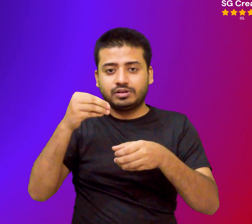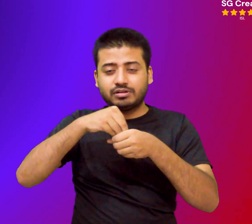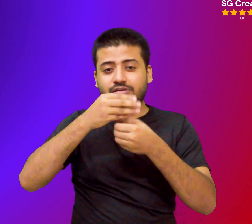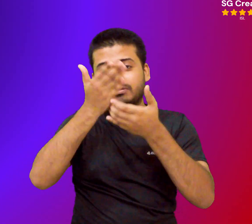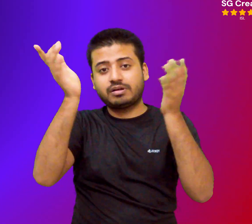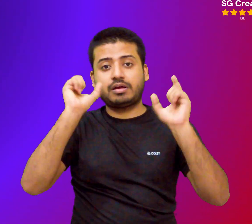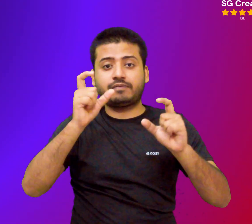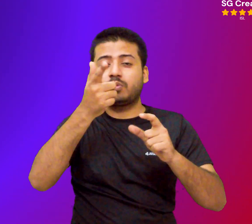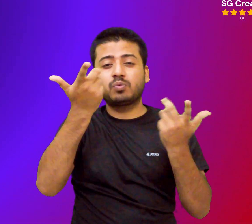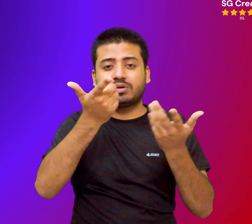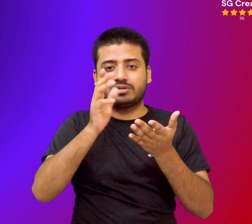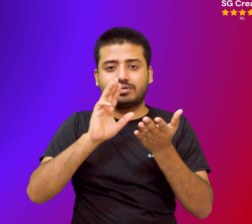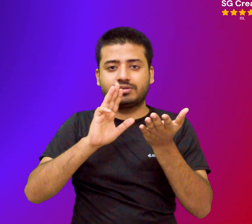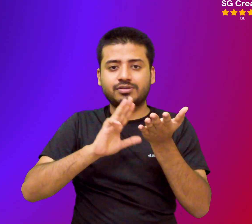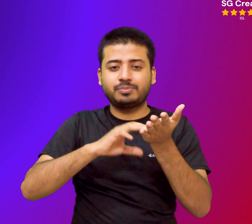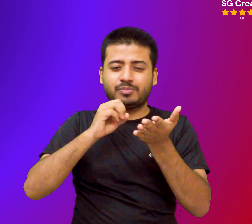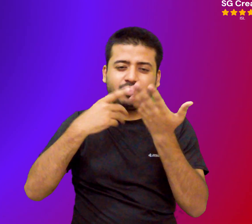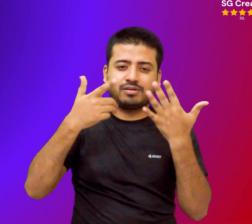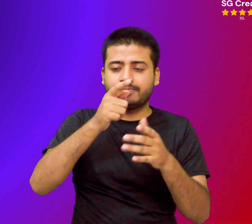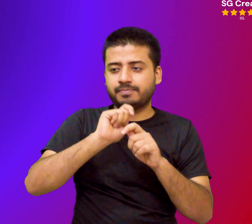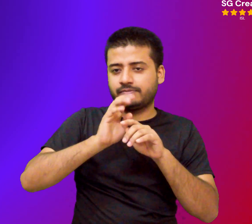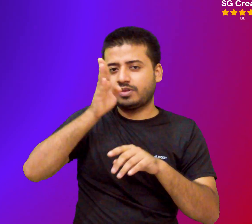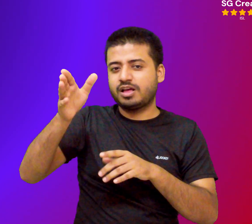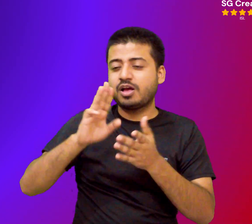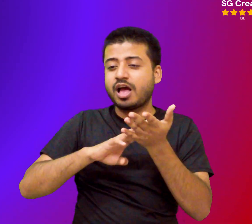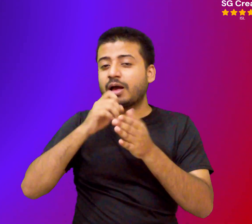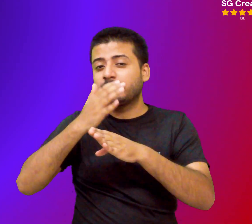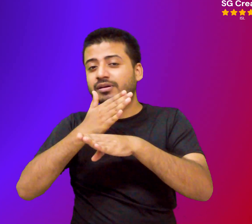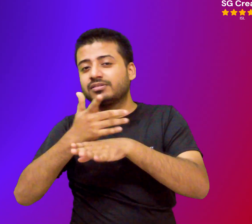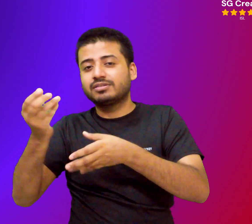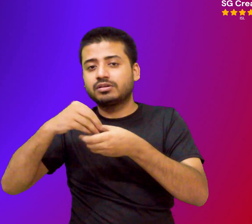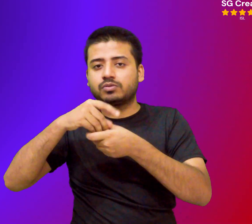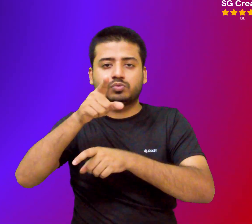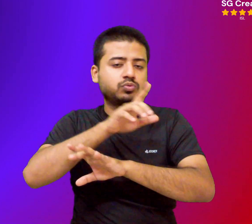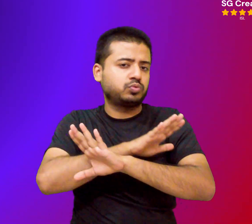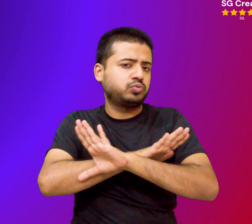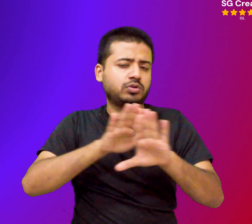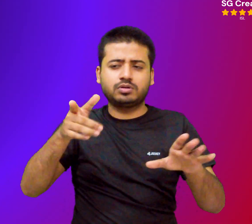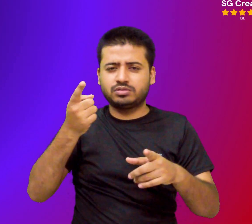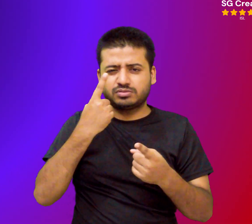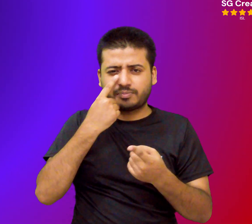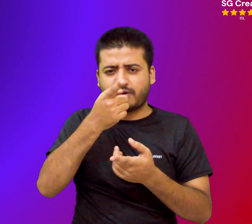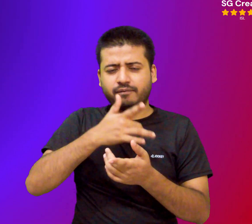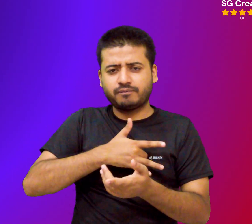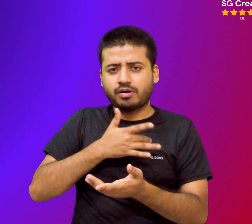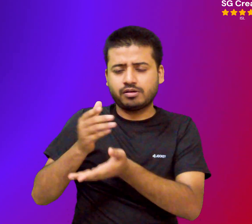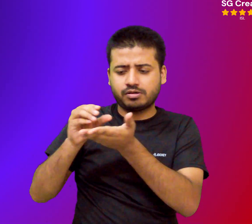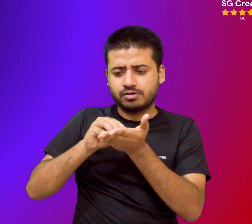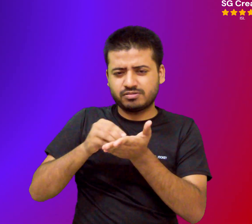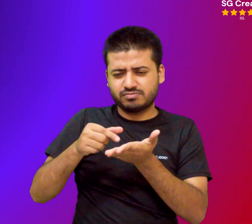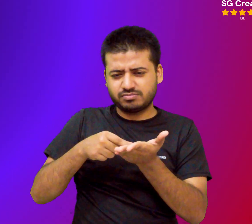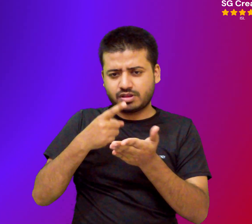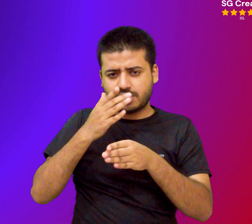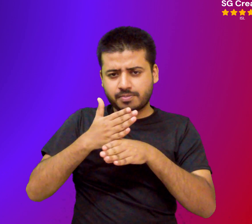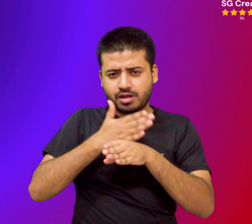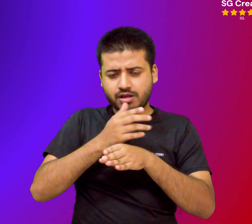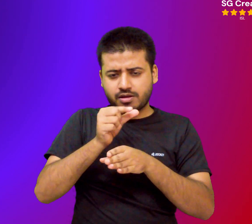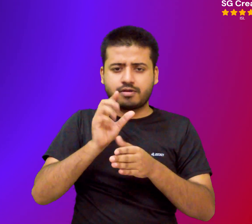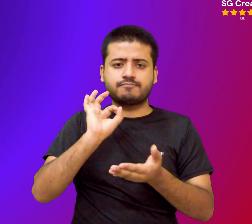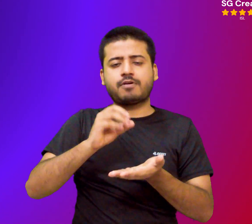issues. Unhygienic practices in dog meat handling and preparation can lead to contamination and foodborne illnesses.